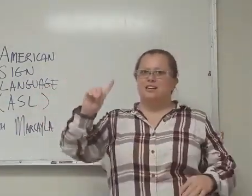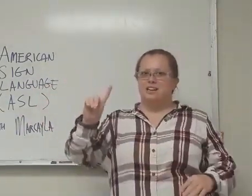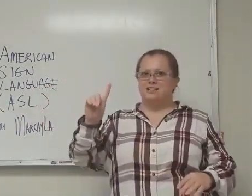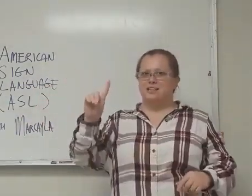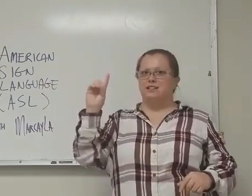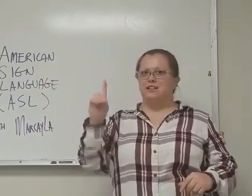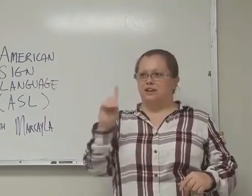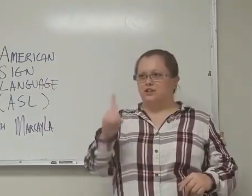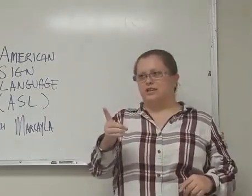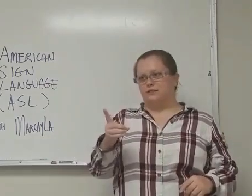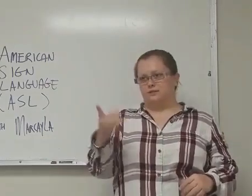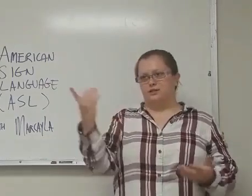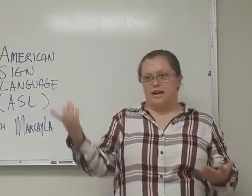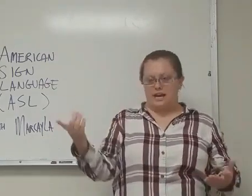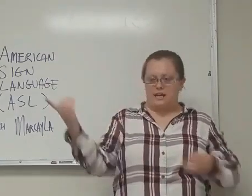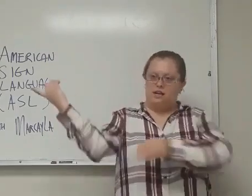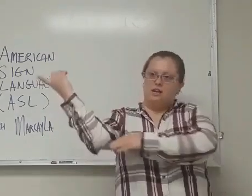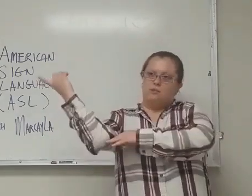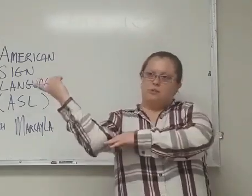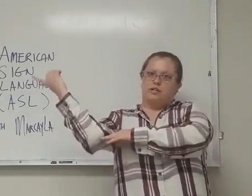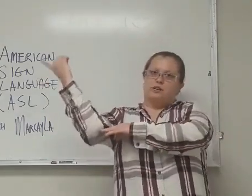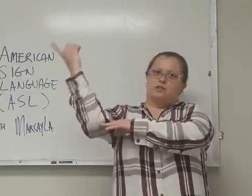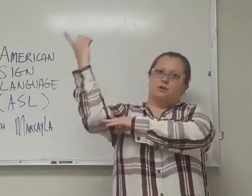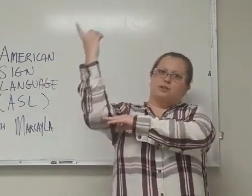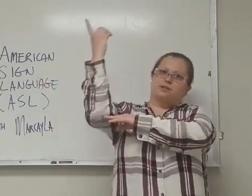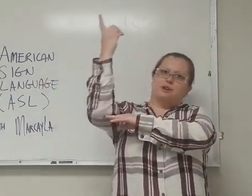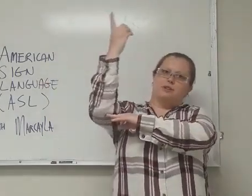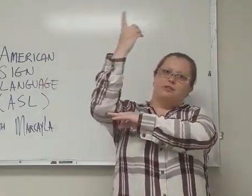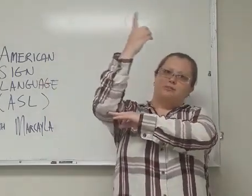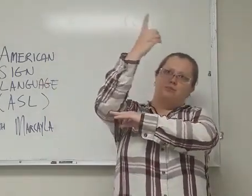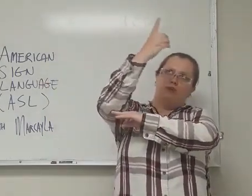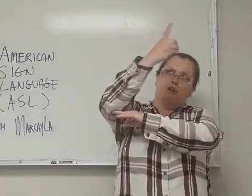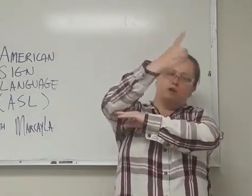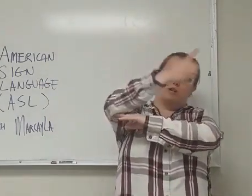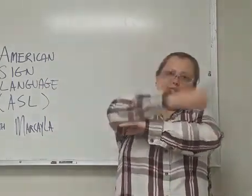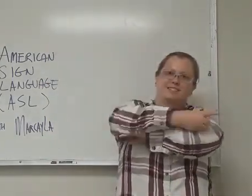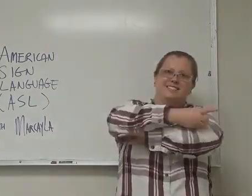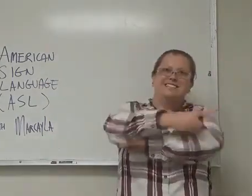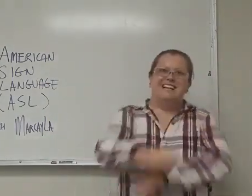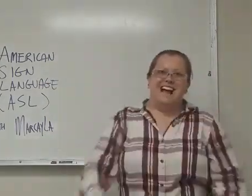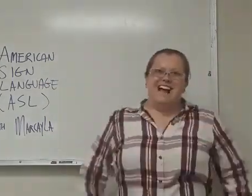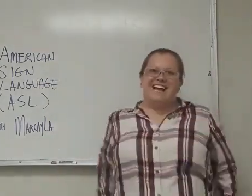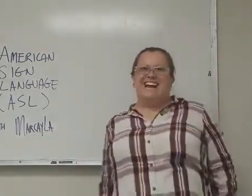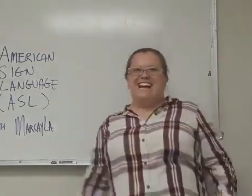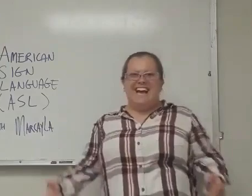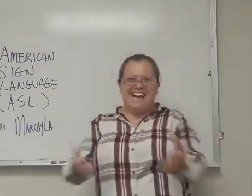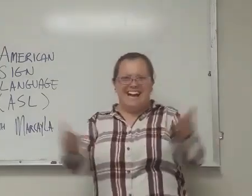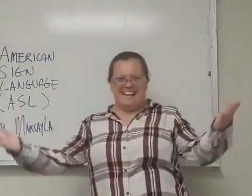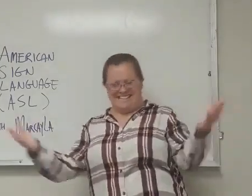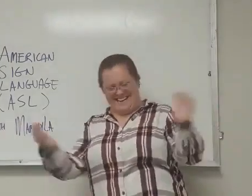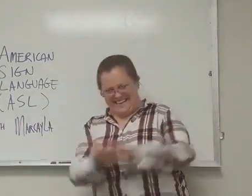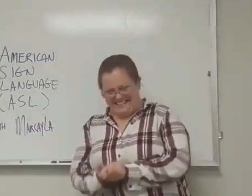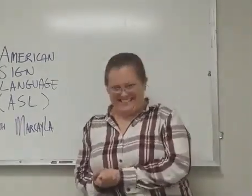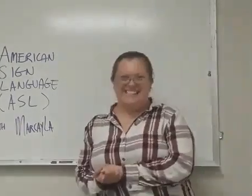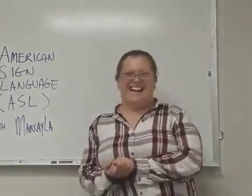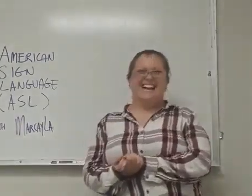It's like the letter D for day, but it's also the sun moving across. Sorry, Mr. Dan's very excited to learn something new today. Yes.